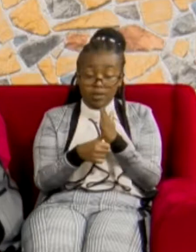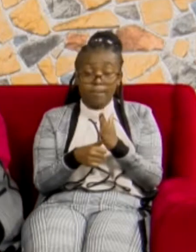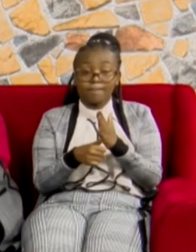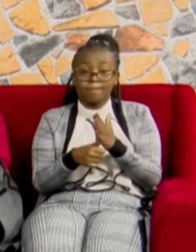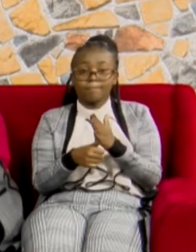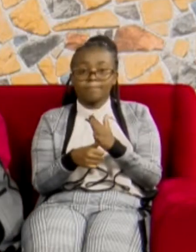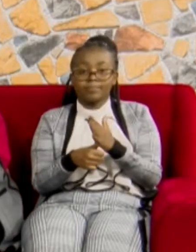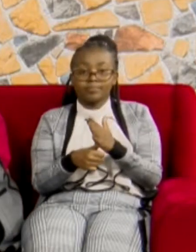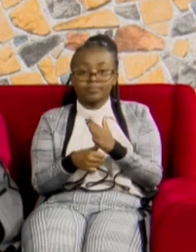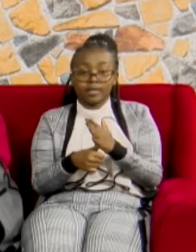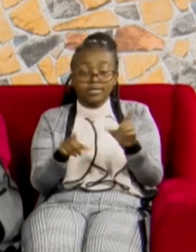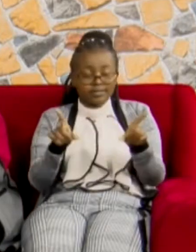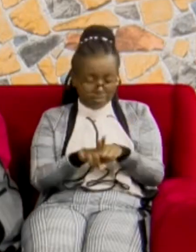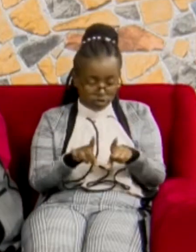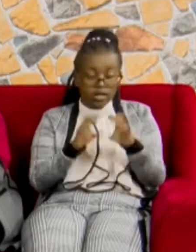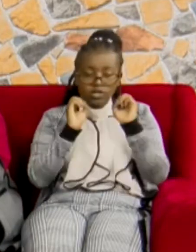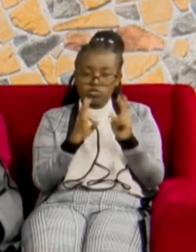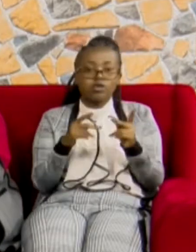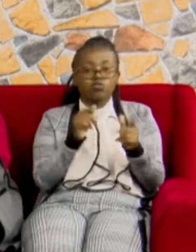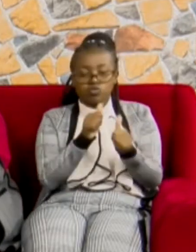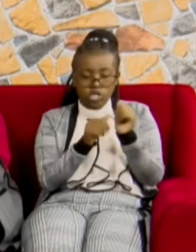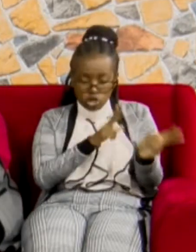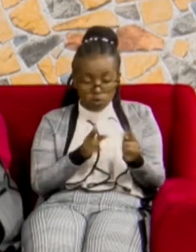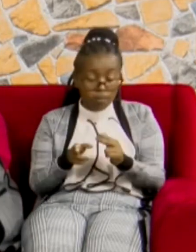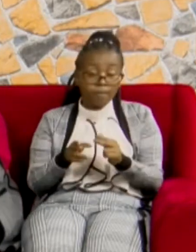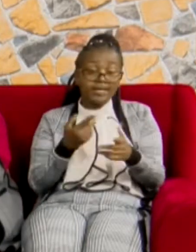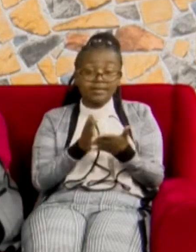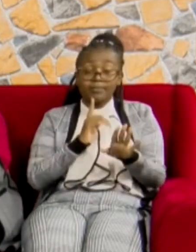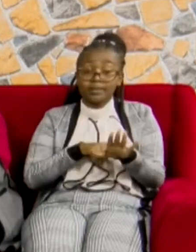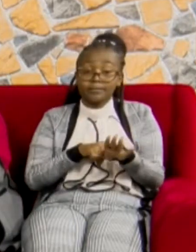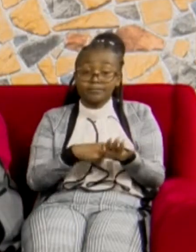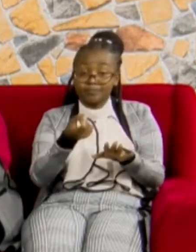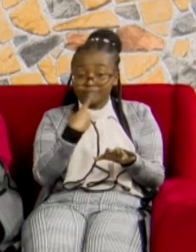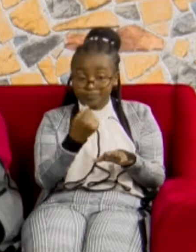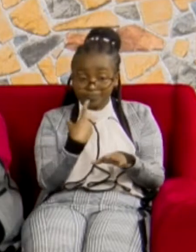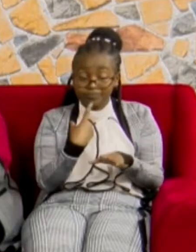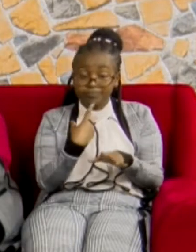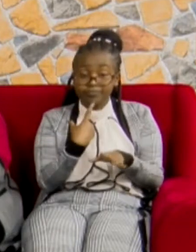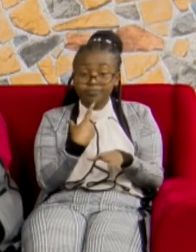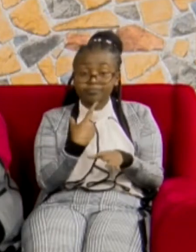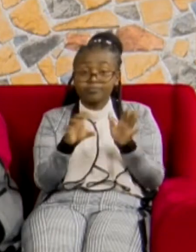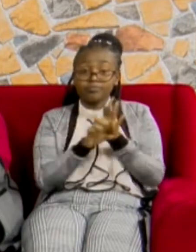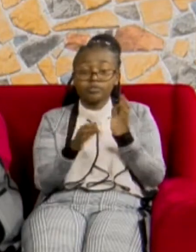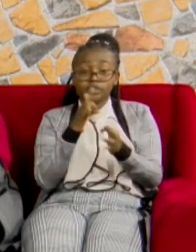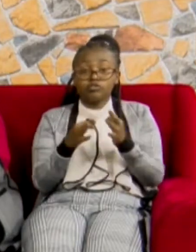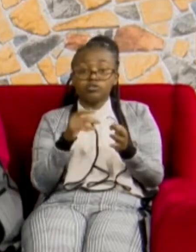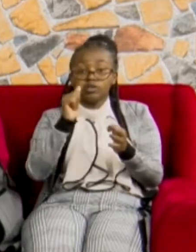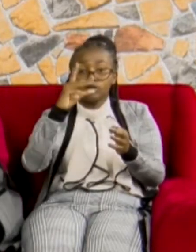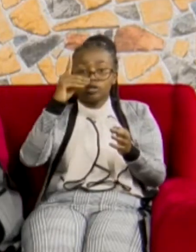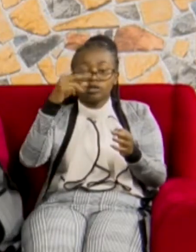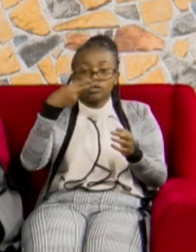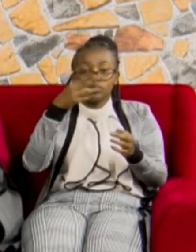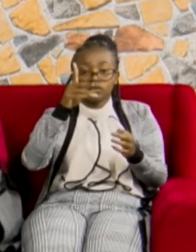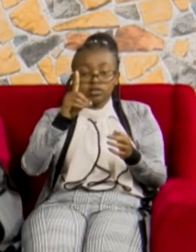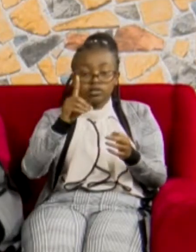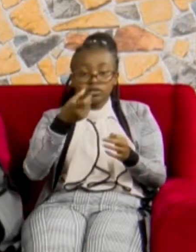sleep goes hand in hand, and then sometimes the medication, for example, if you have ADHD and you're taking your meds